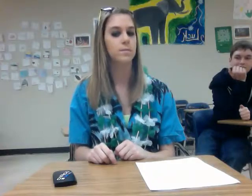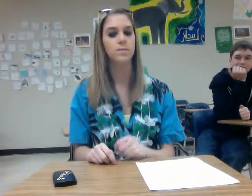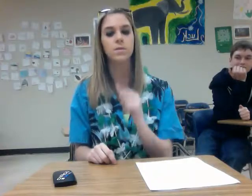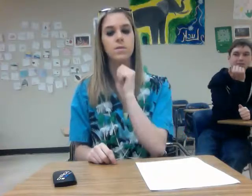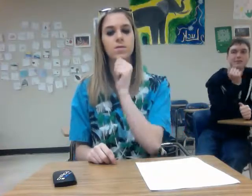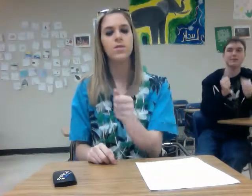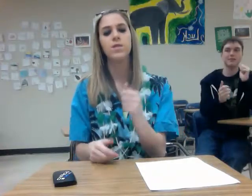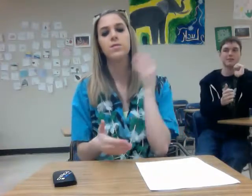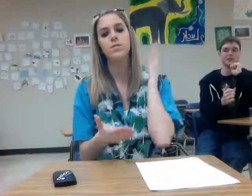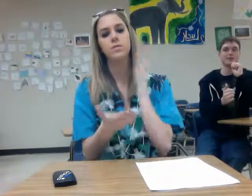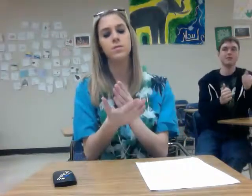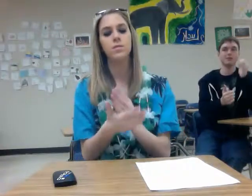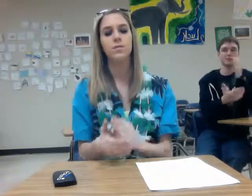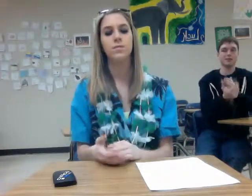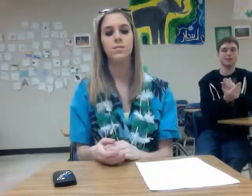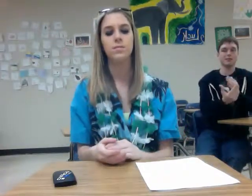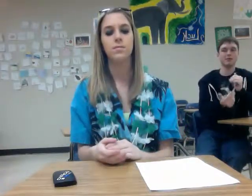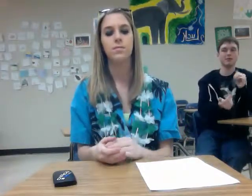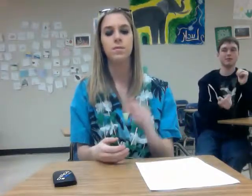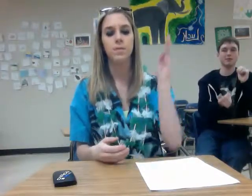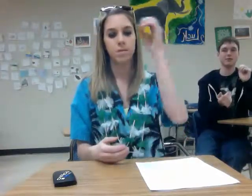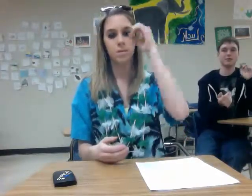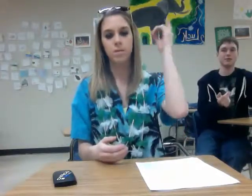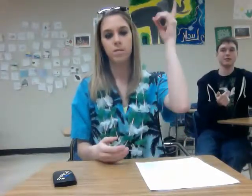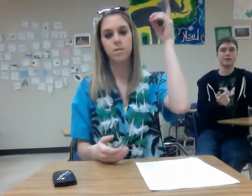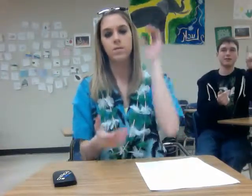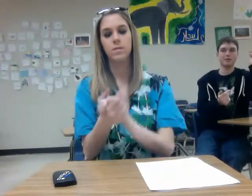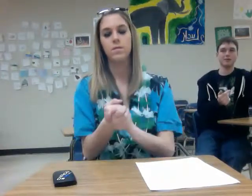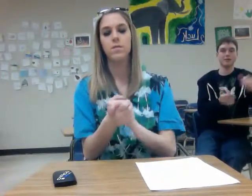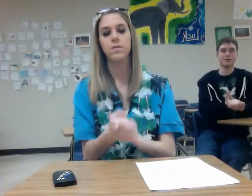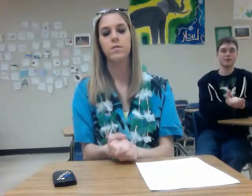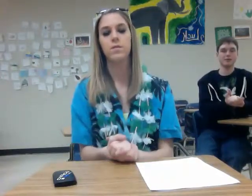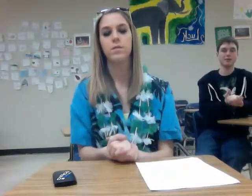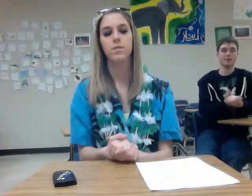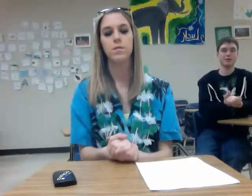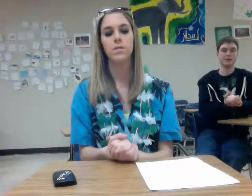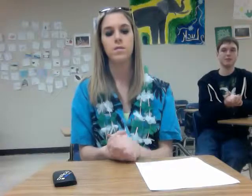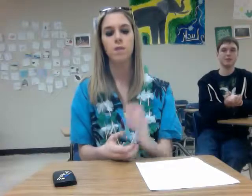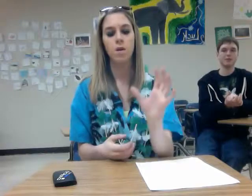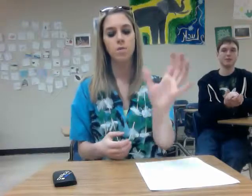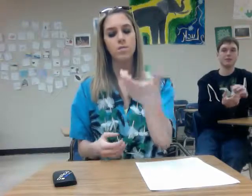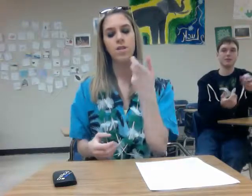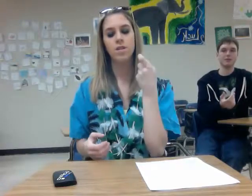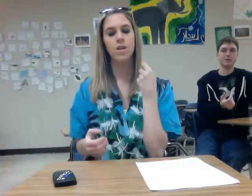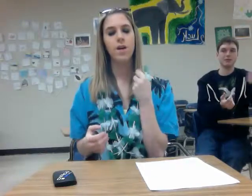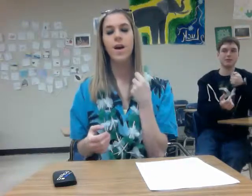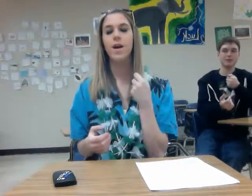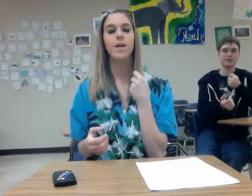don't stop believing i'm always